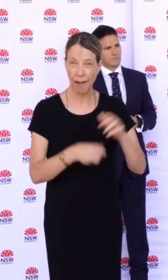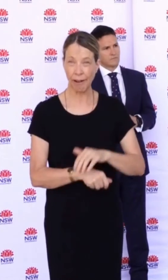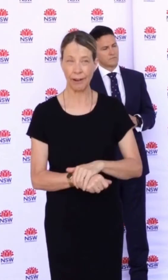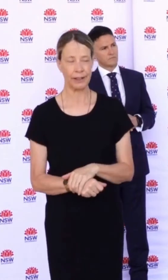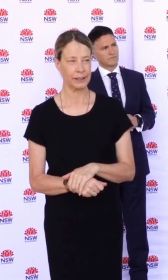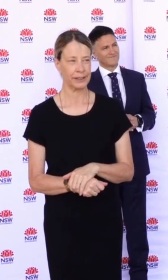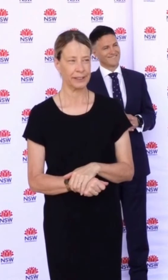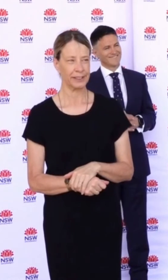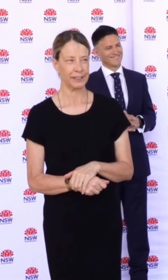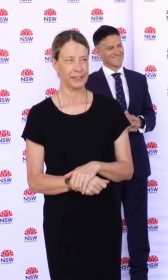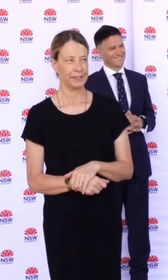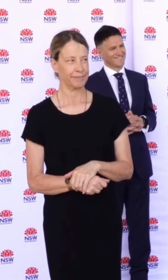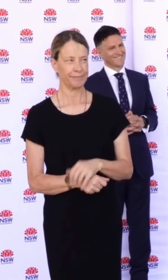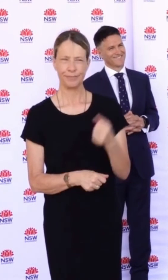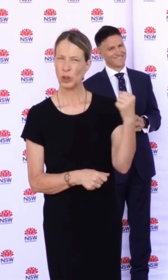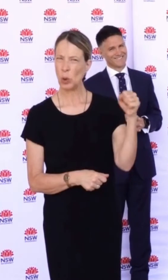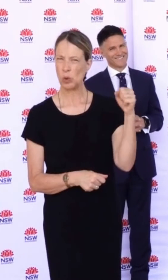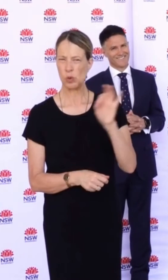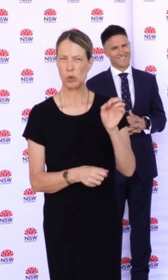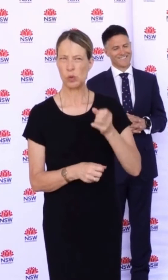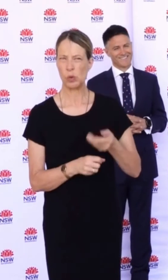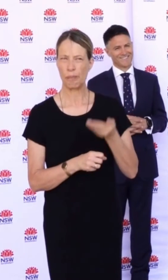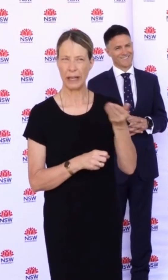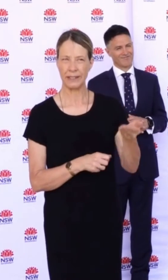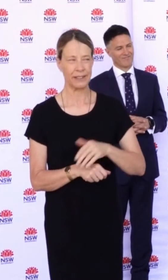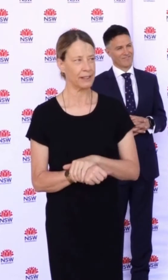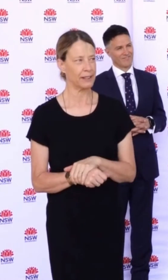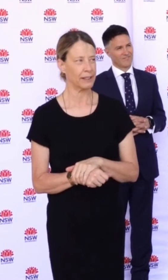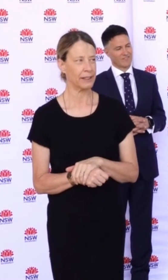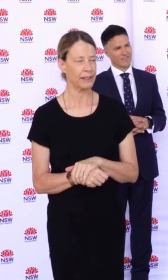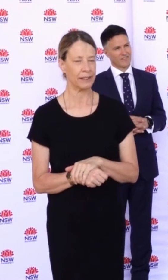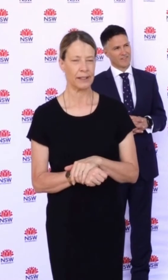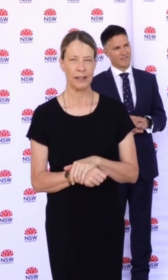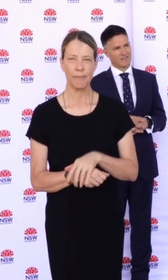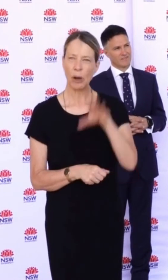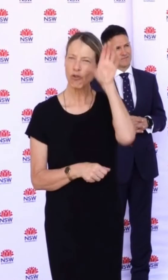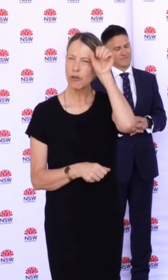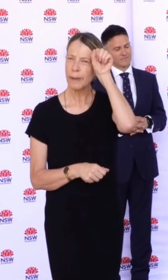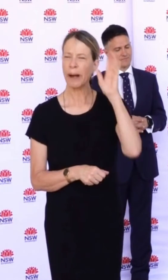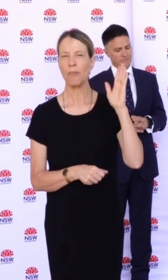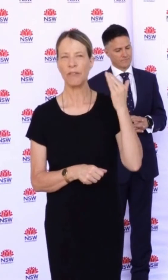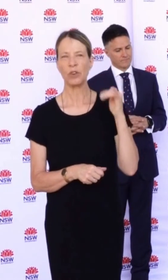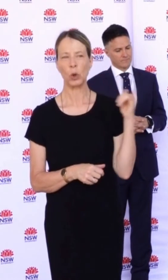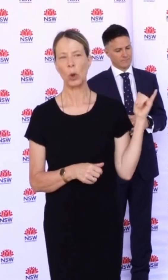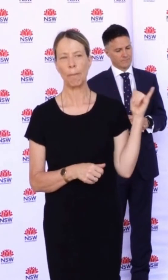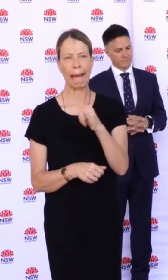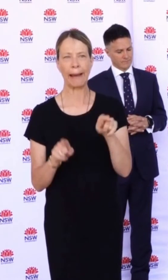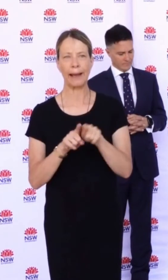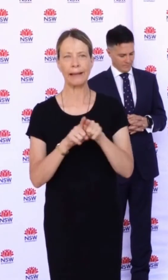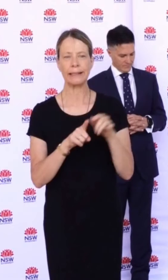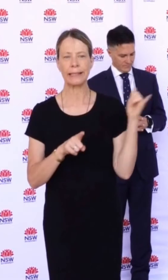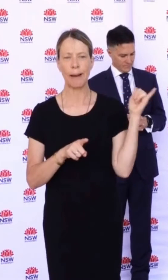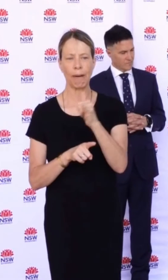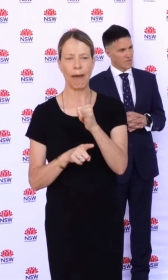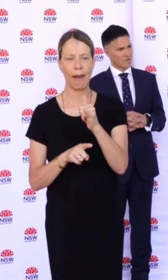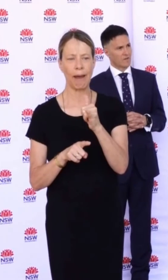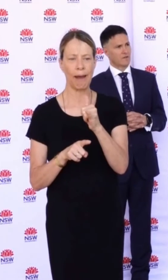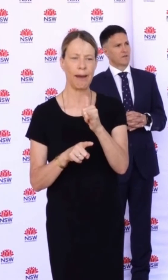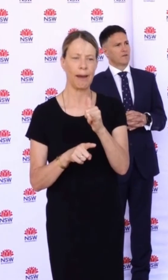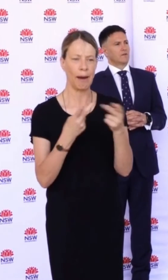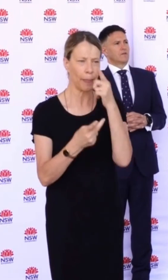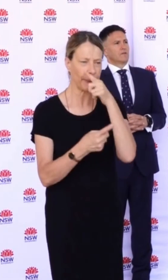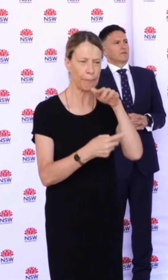staff. May I ask, it may be a question for you or maybe for Dr. McAnulty, but of those people and of those strains,